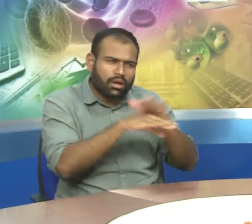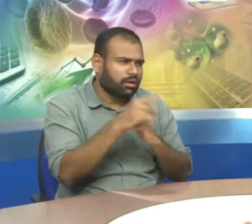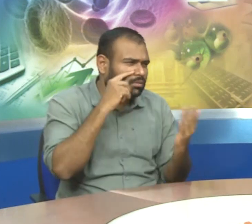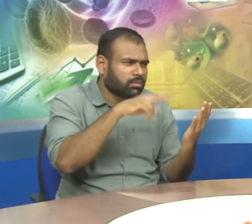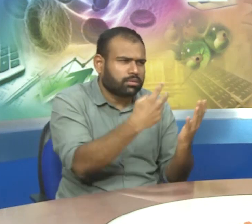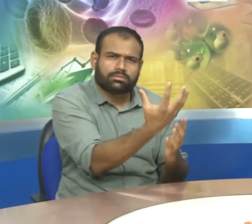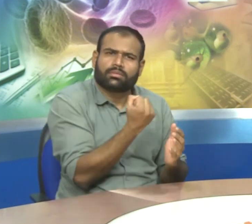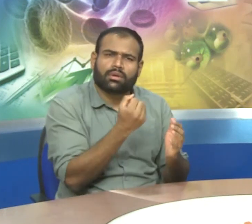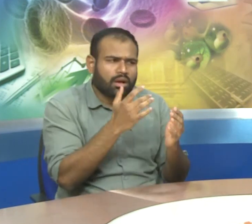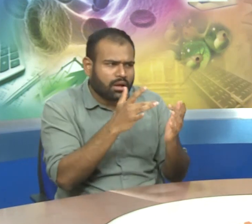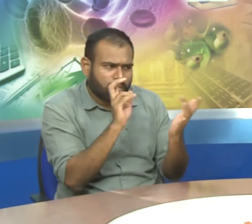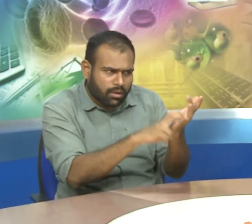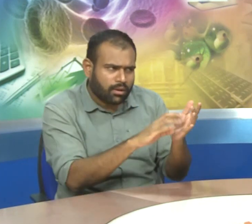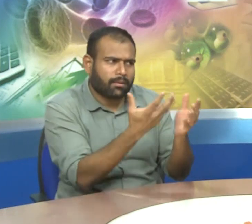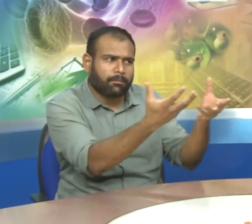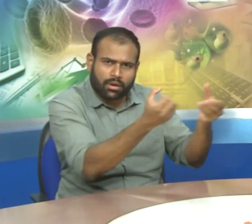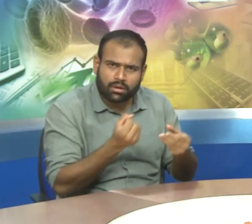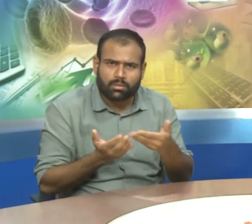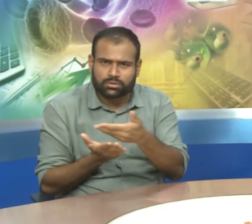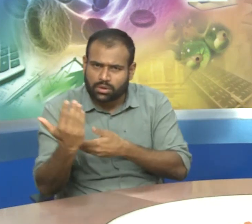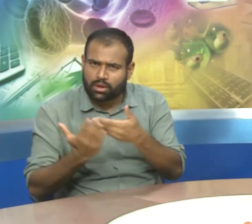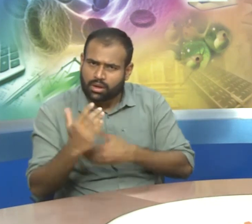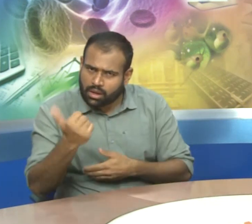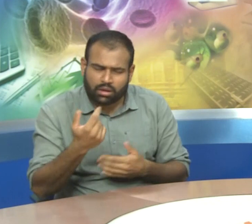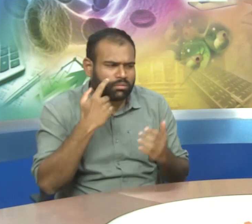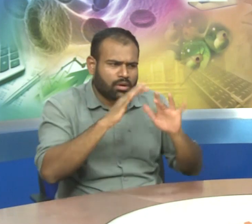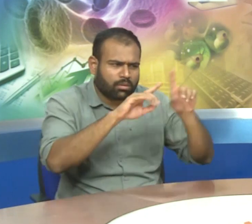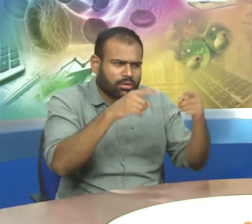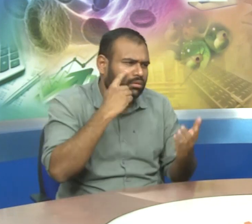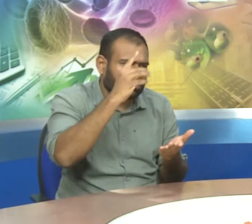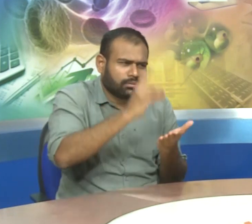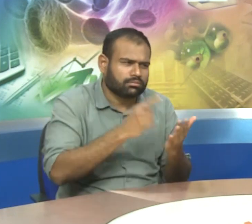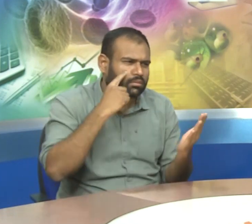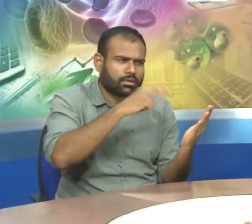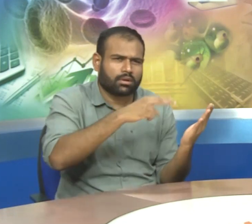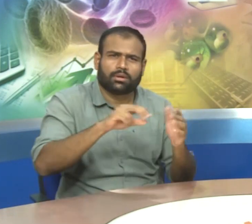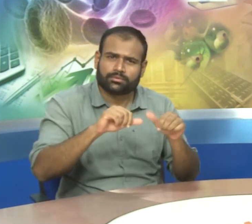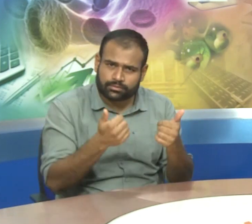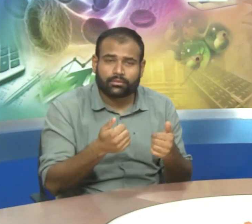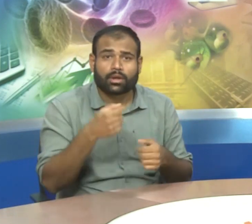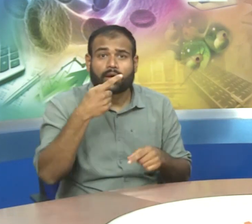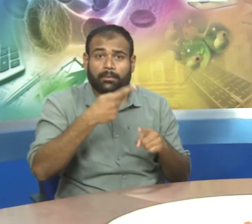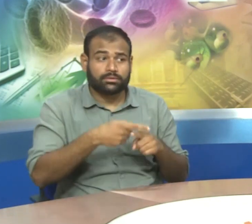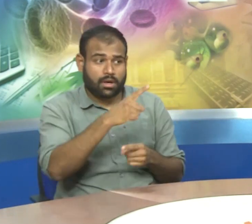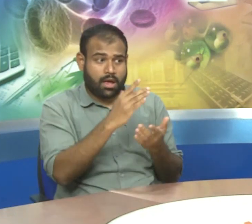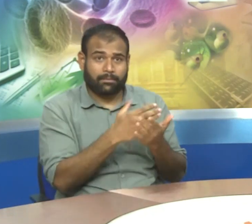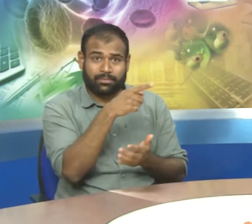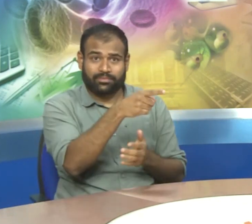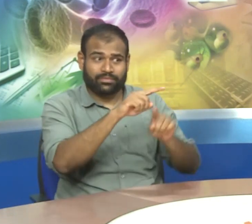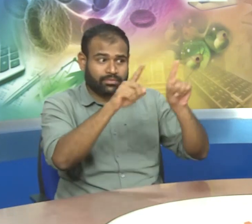Library can provide access to its electronic publications such as e-book, full-text e-journal, e-databases,